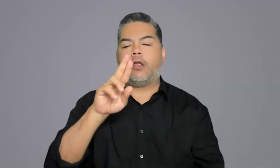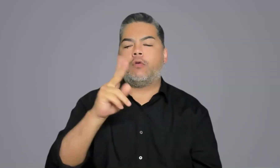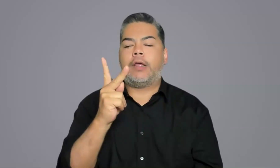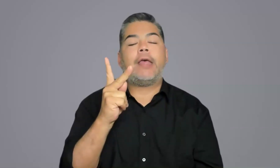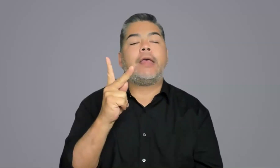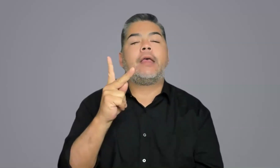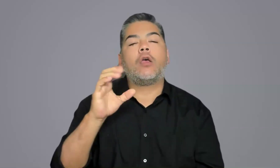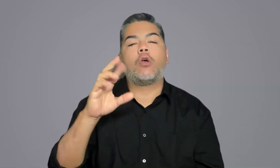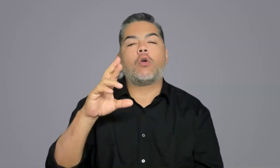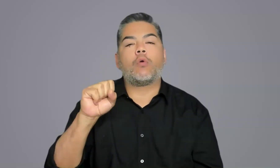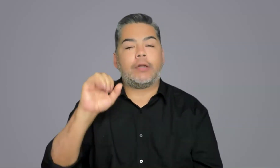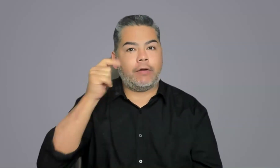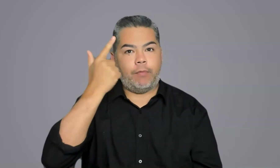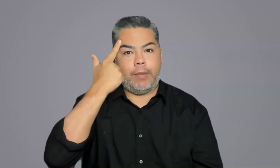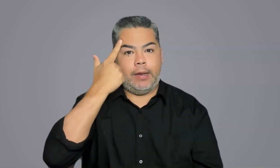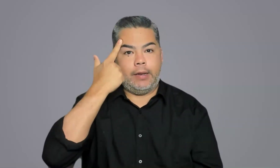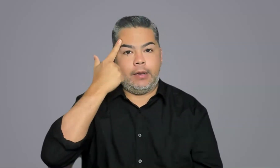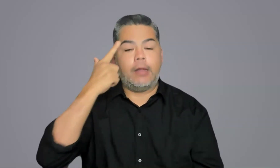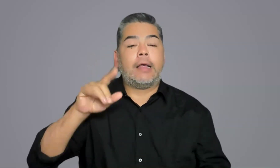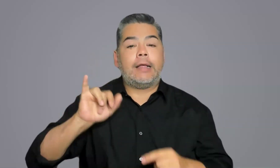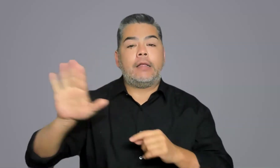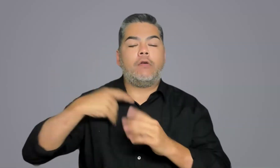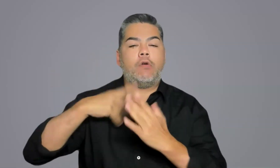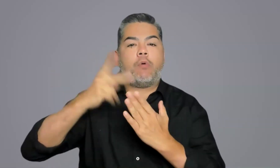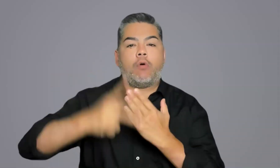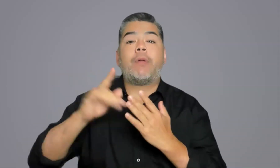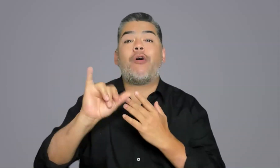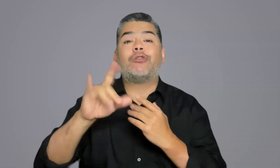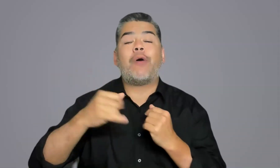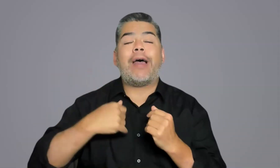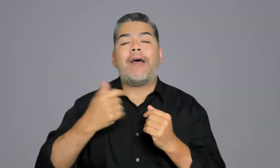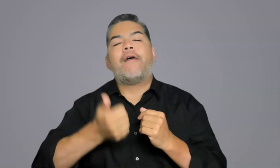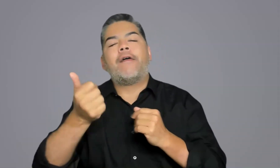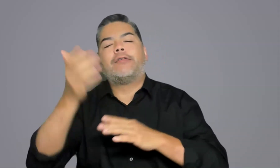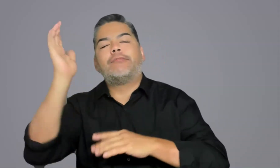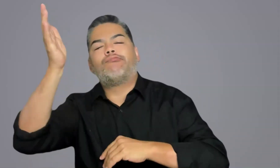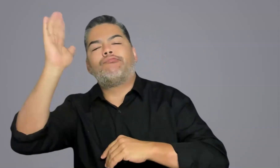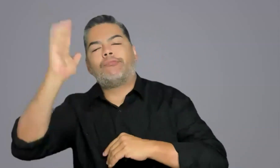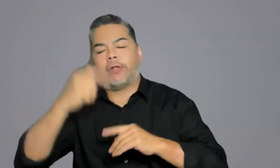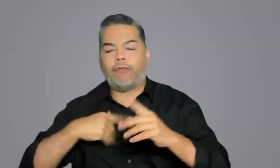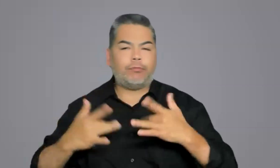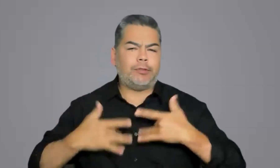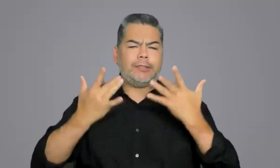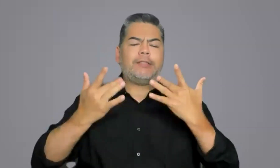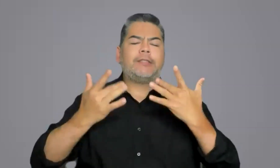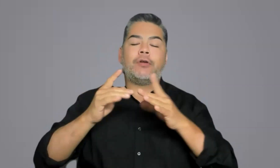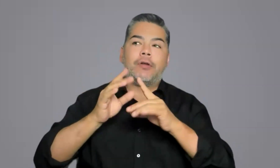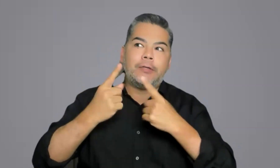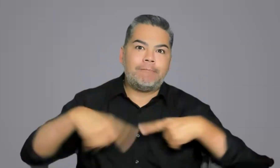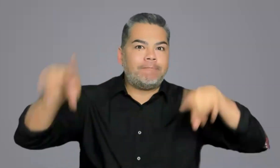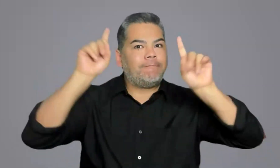Quarterly, and is a frequent speaker on topics ranging from hosting accessible events to inclusive content